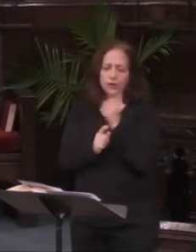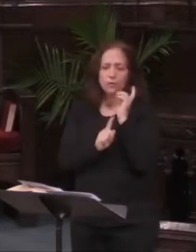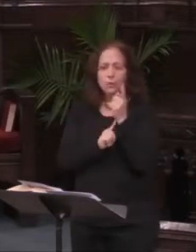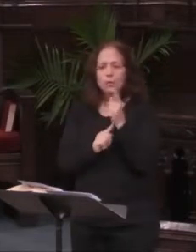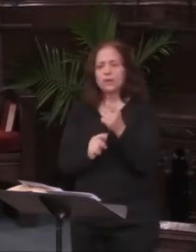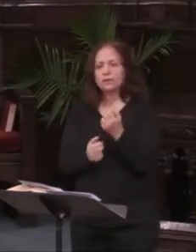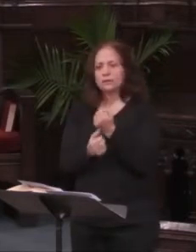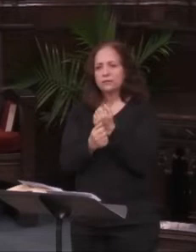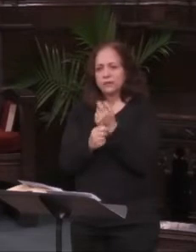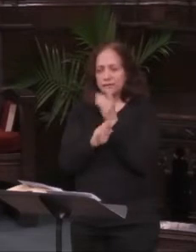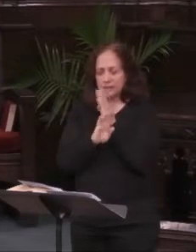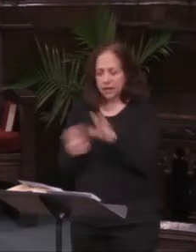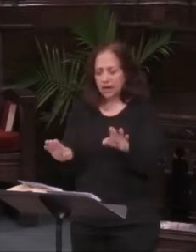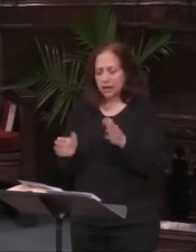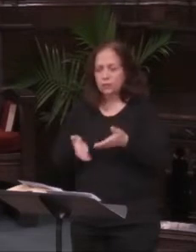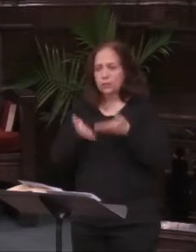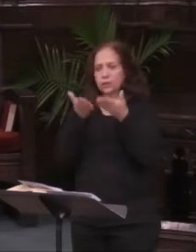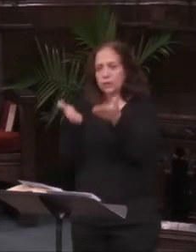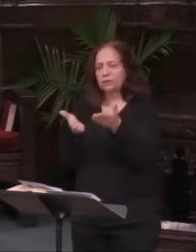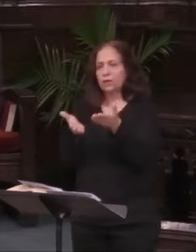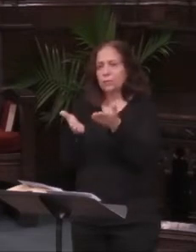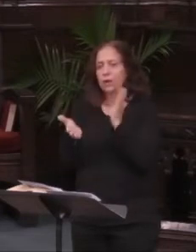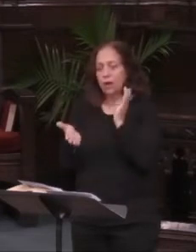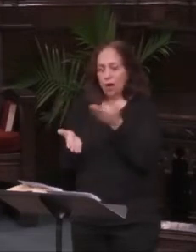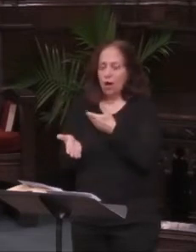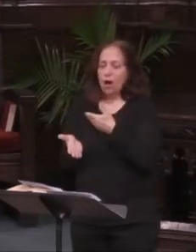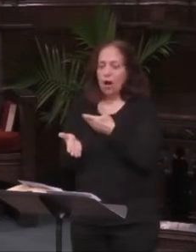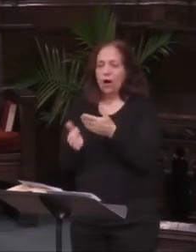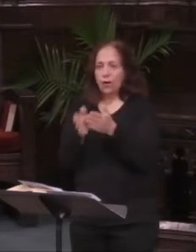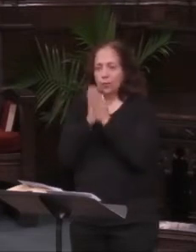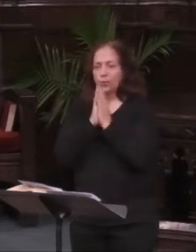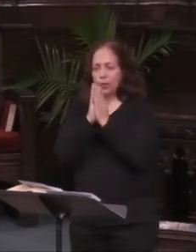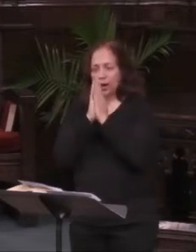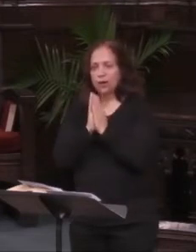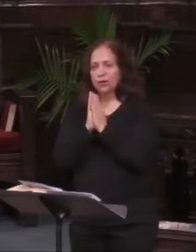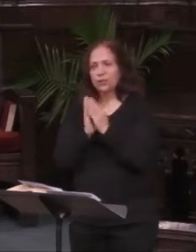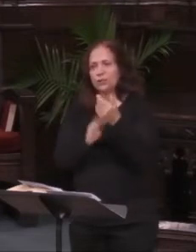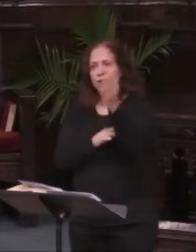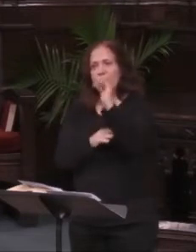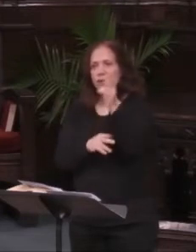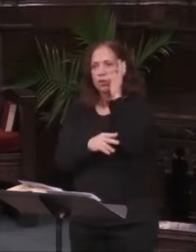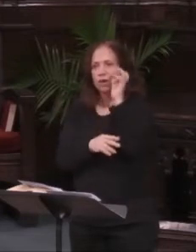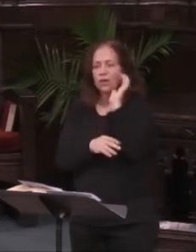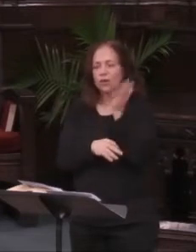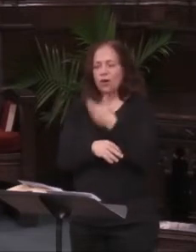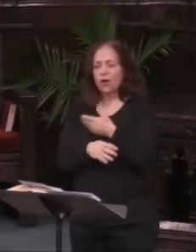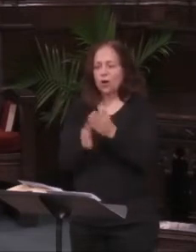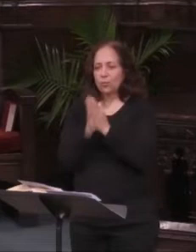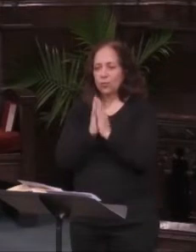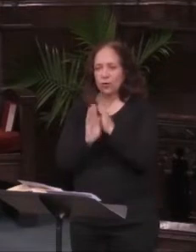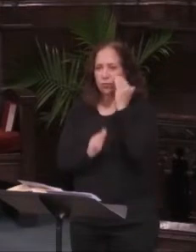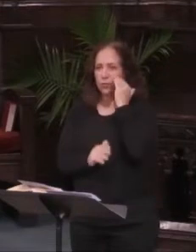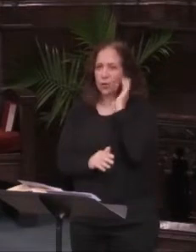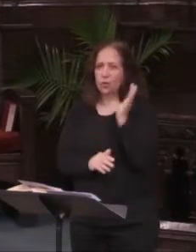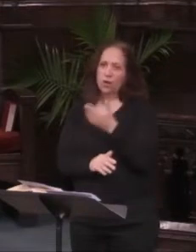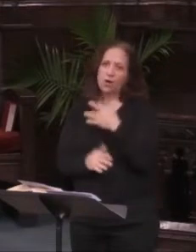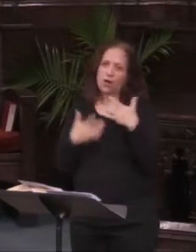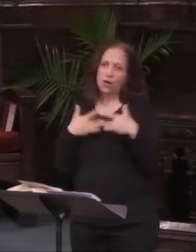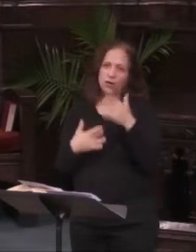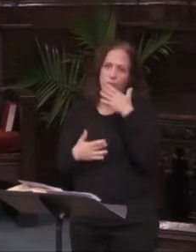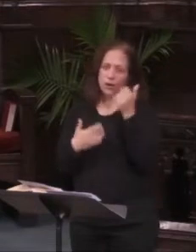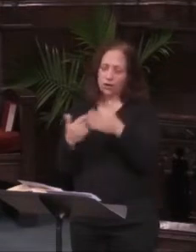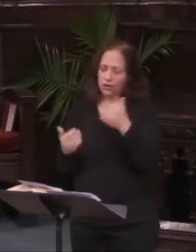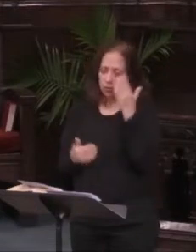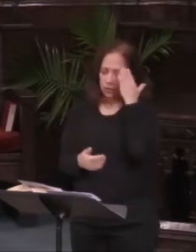lift up our own personal prayers of petition to you, O God, who hears our prayers and knows our hearts better than we know